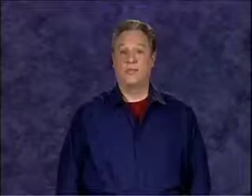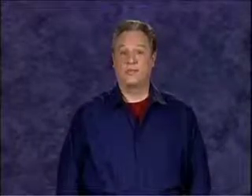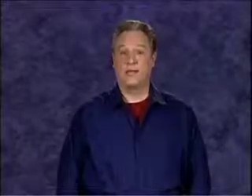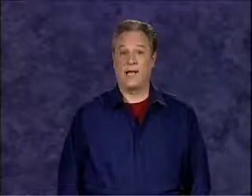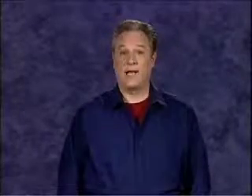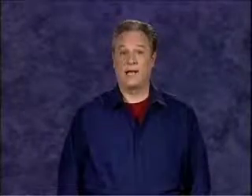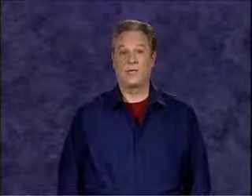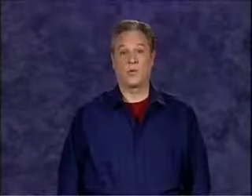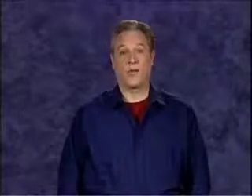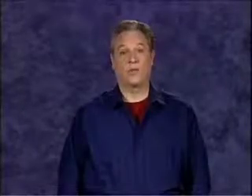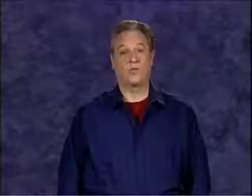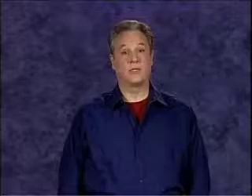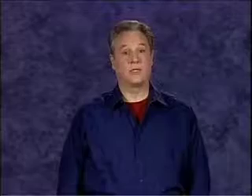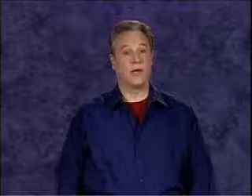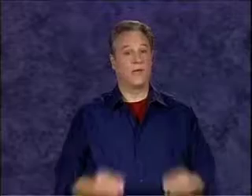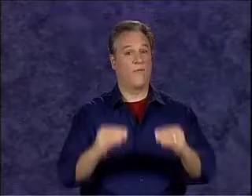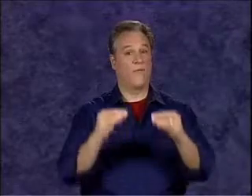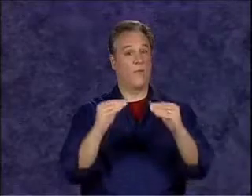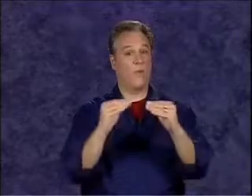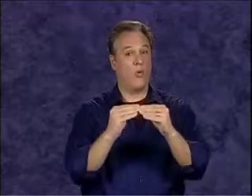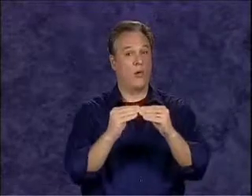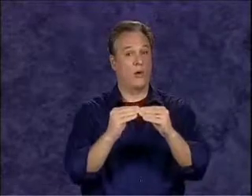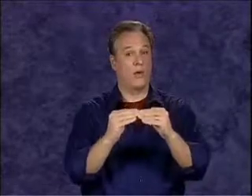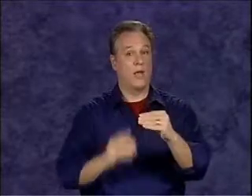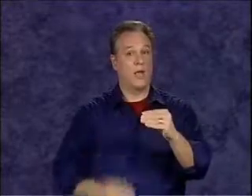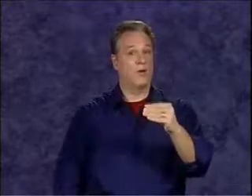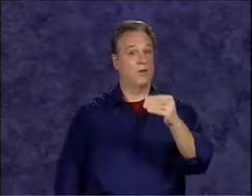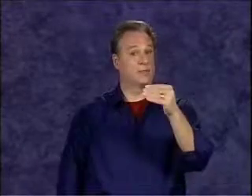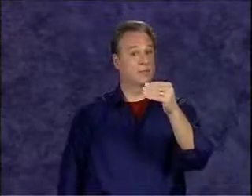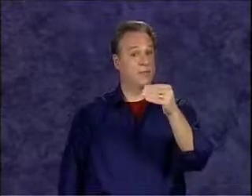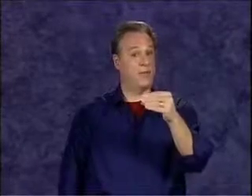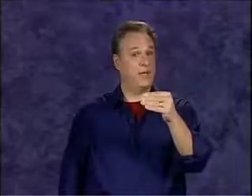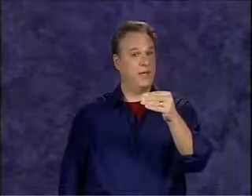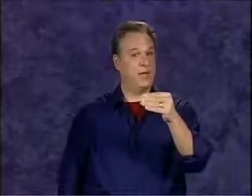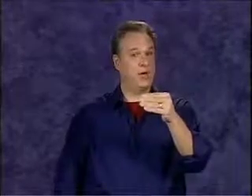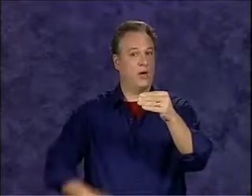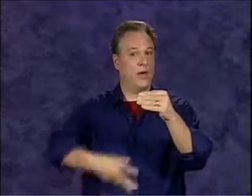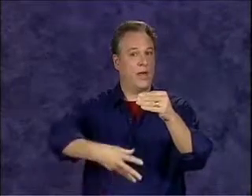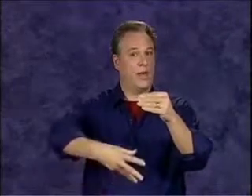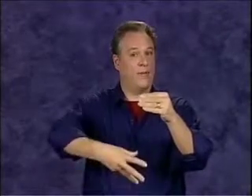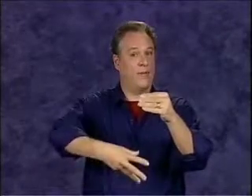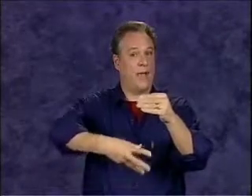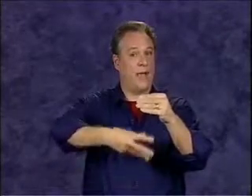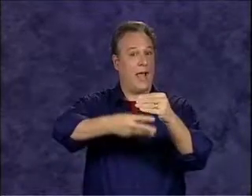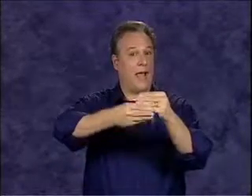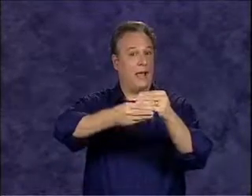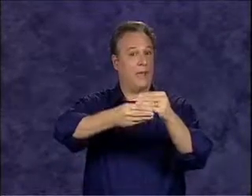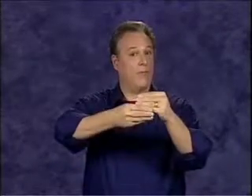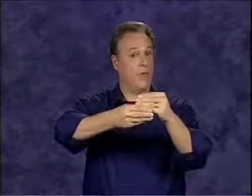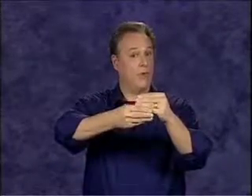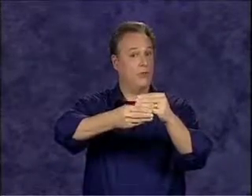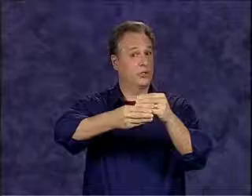This sign is related to the sign for more. There's something here and I'm adding more to